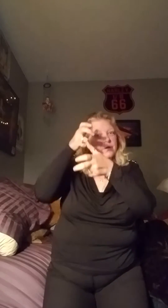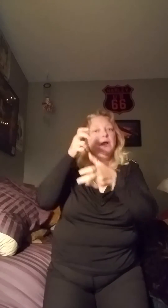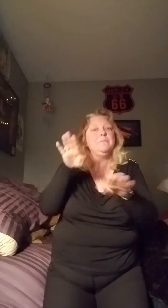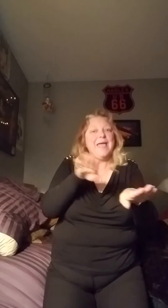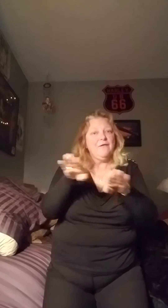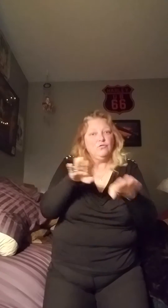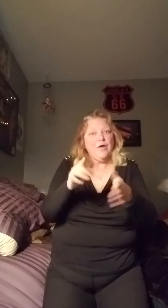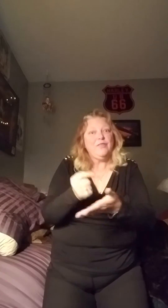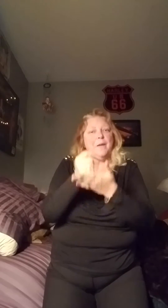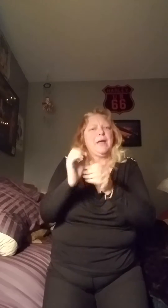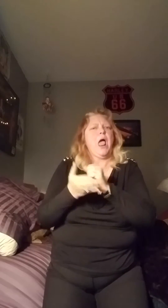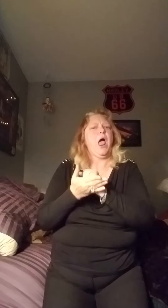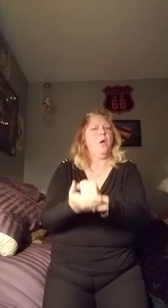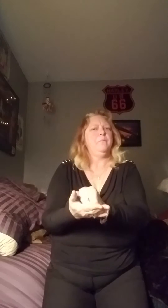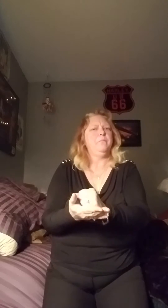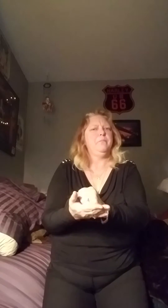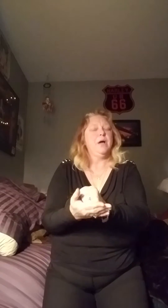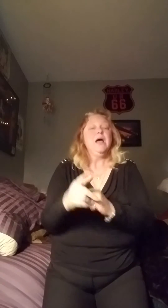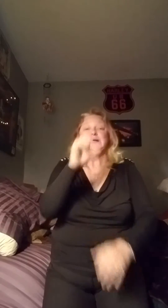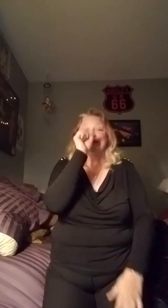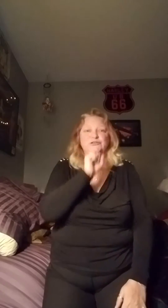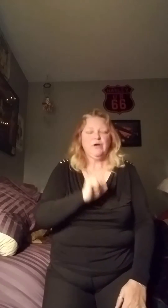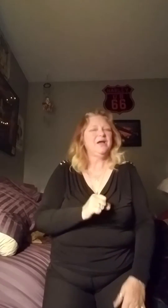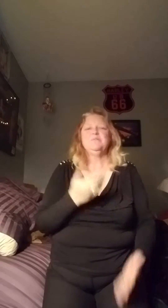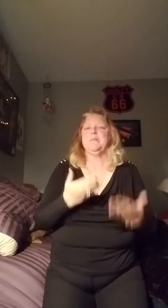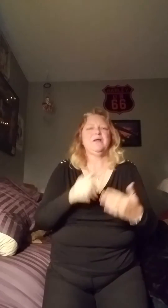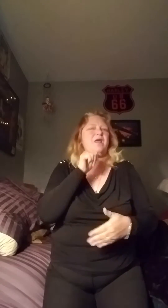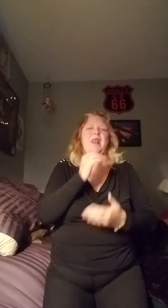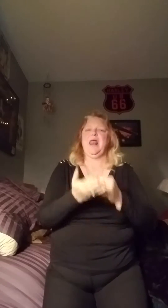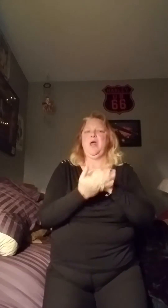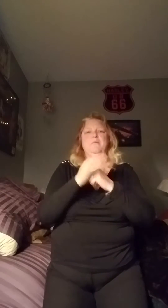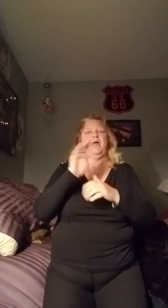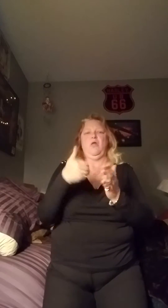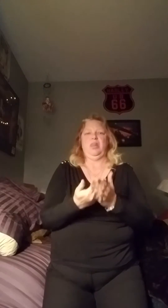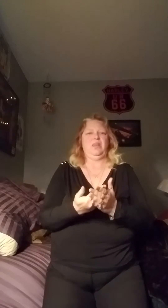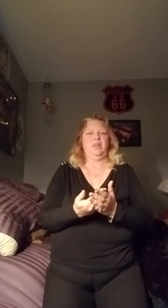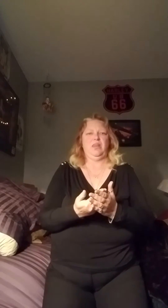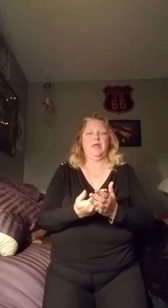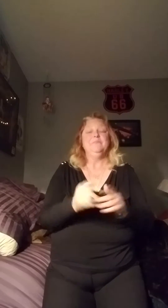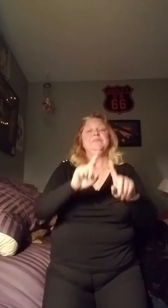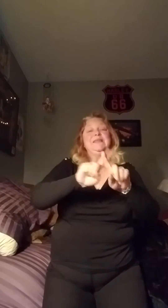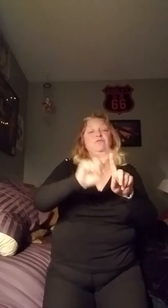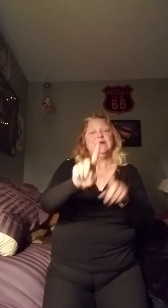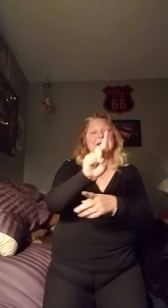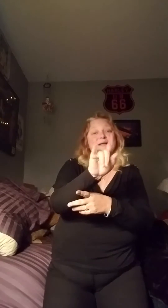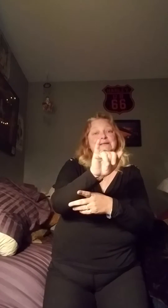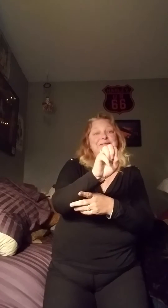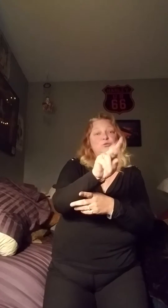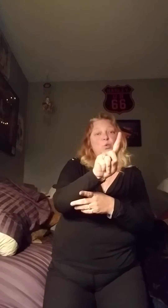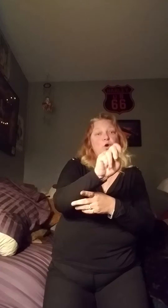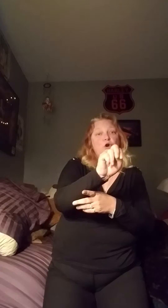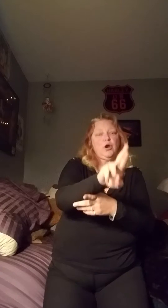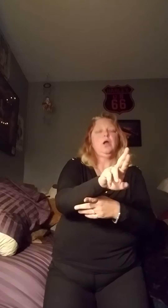you're schizophrenic, it's probably not going to be of much help at all. And so different disorders go best with different sorts of